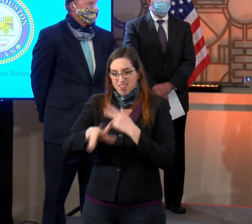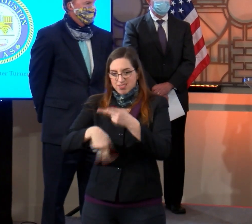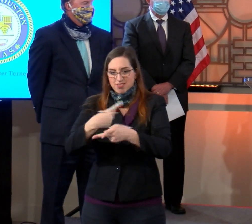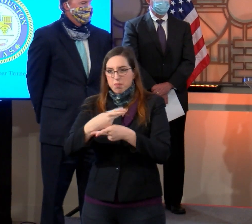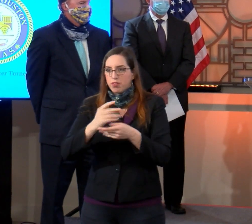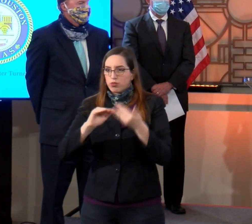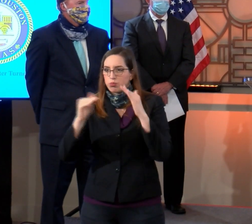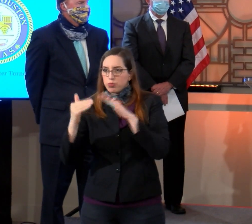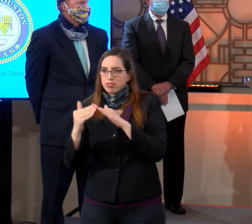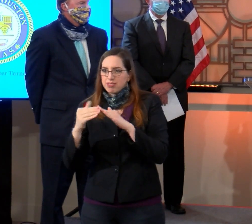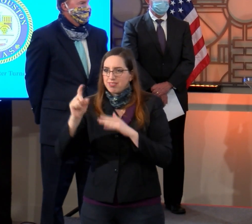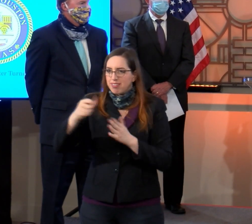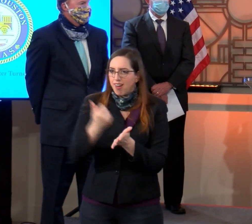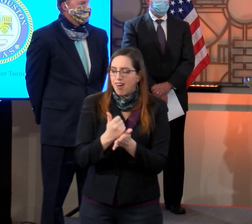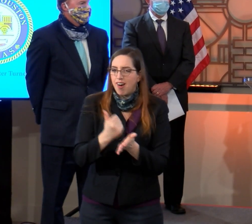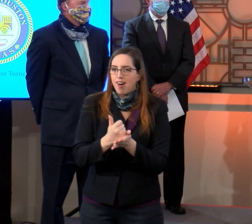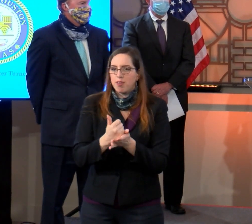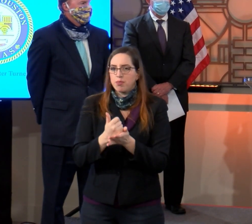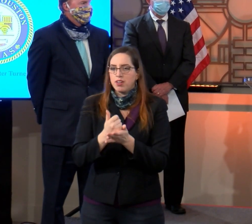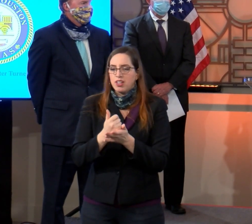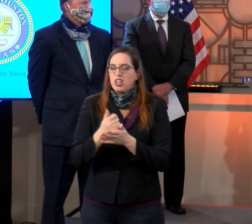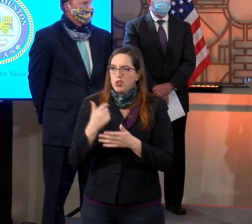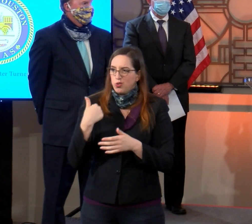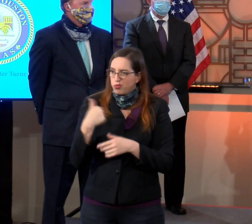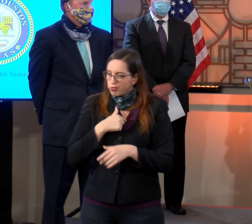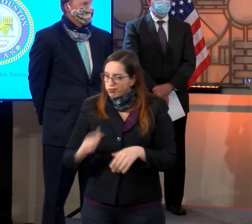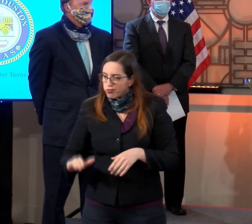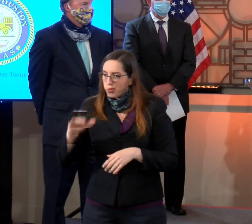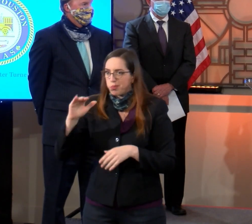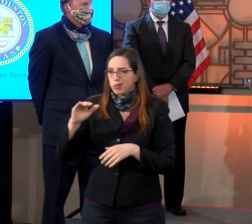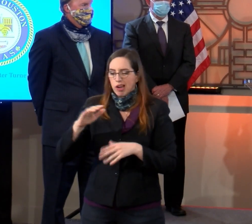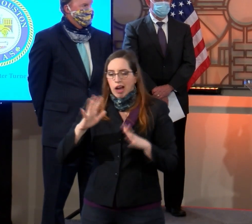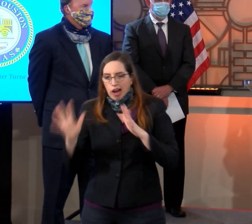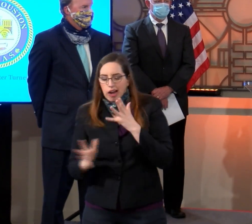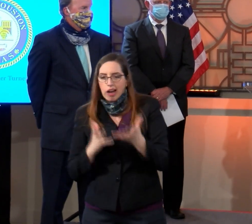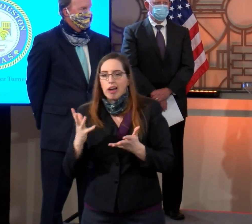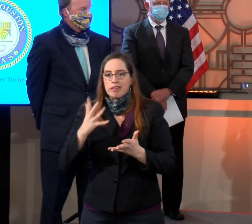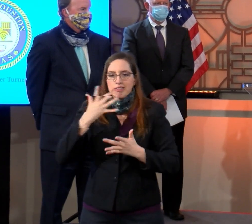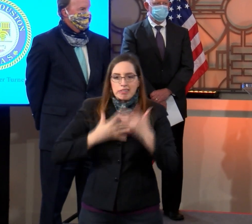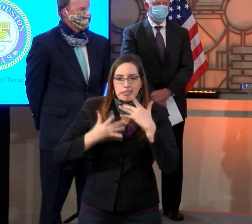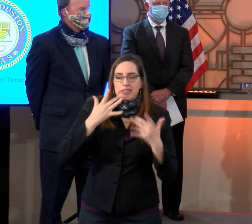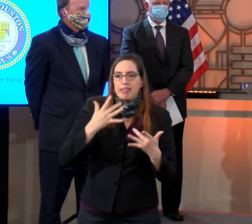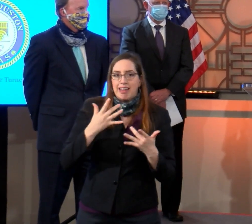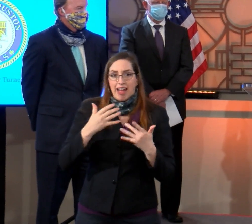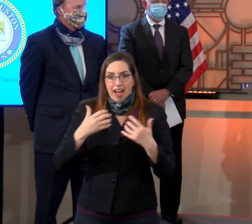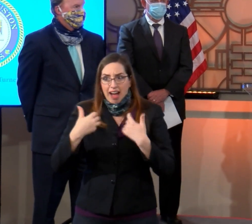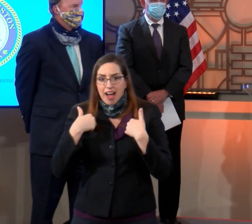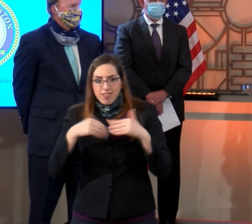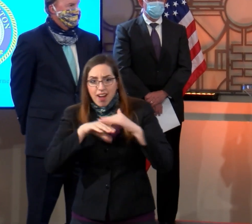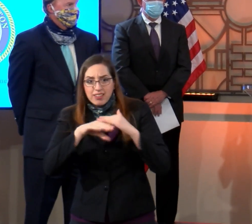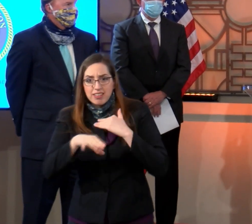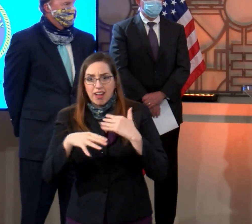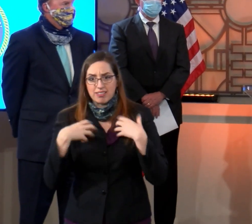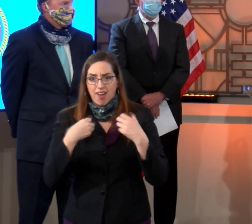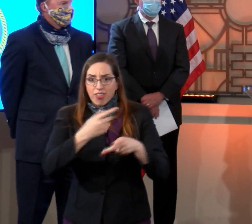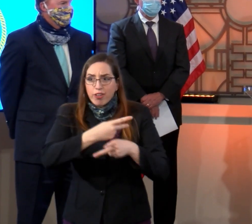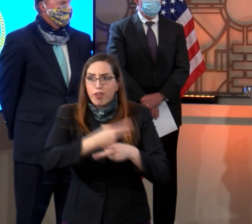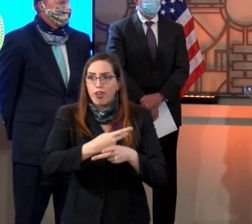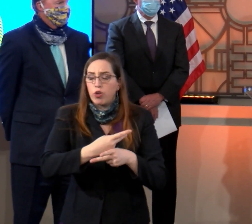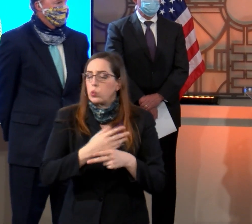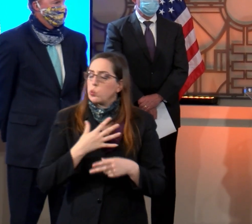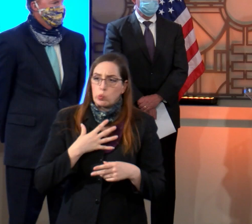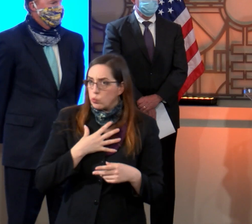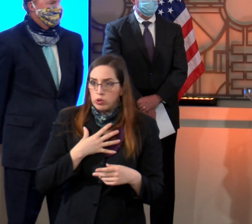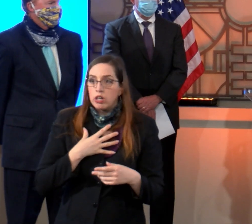this, when you operated on the margins, when you didn't have access to health care, for me, this is